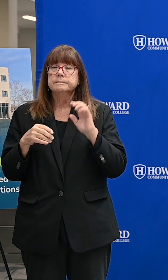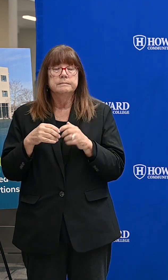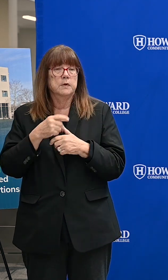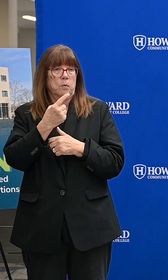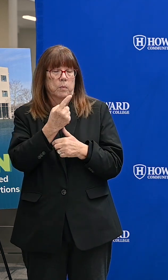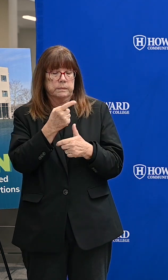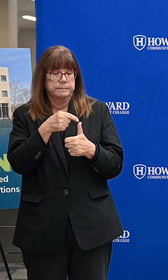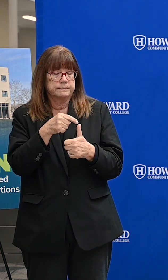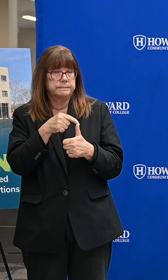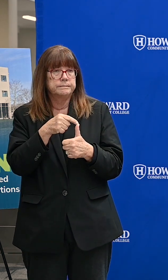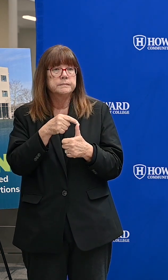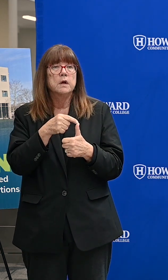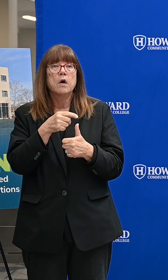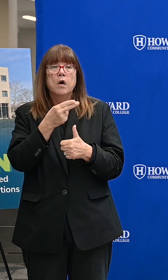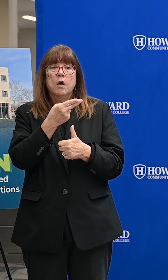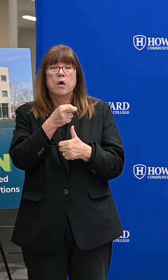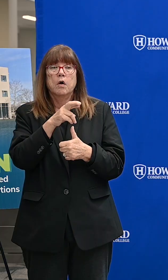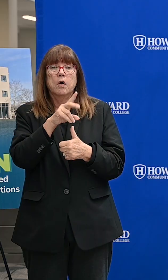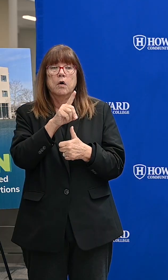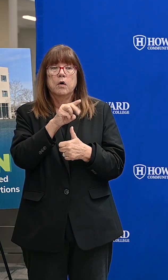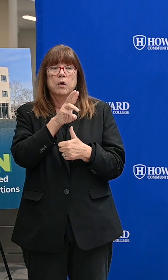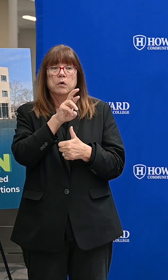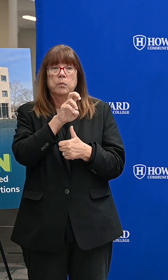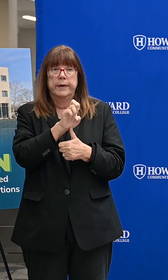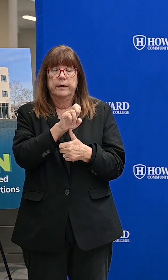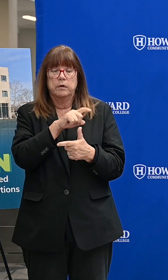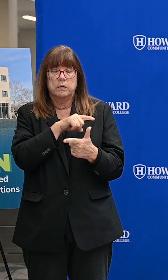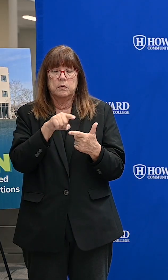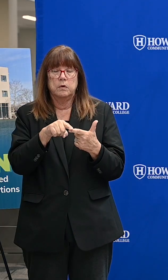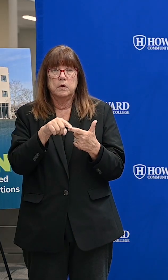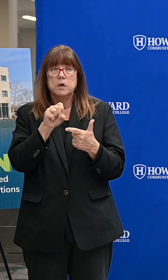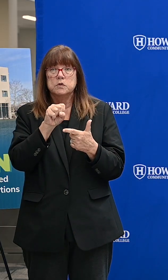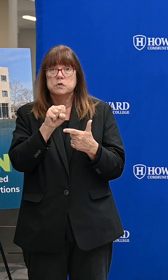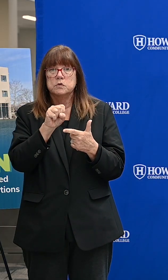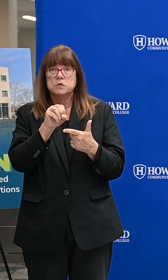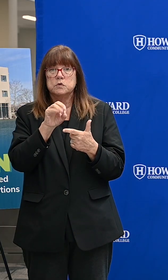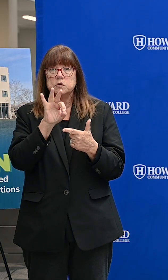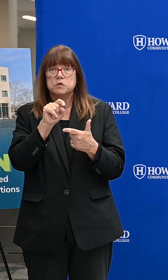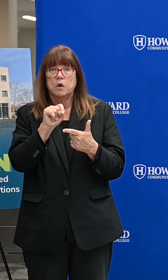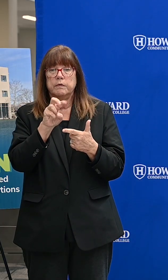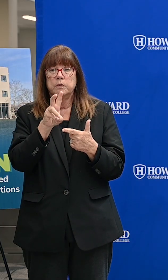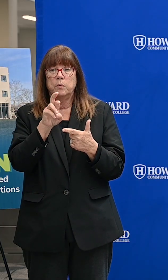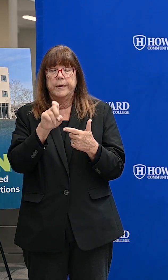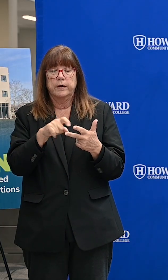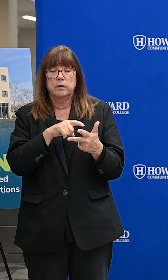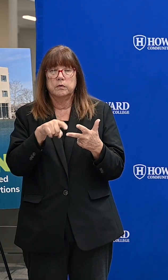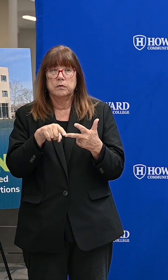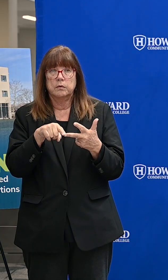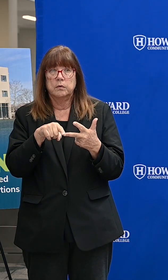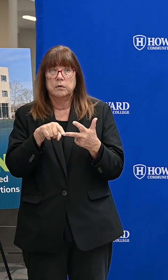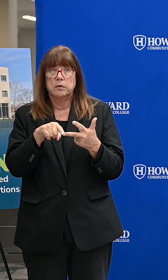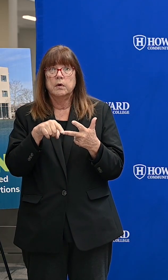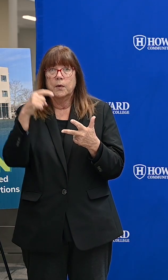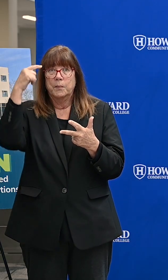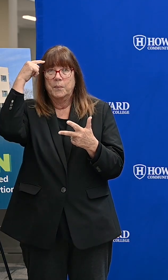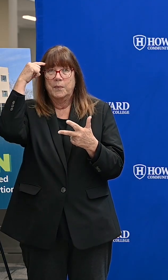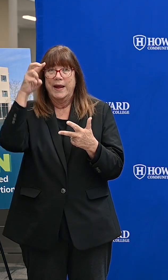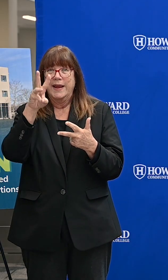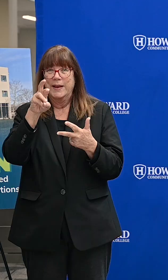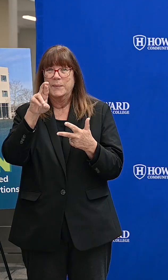One component is hardware, the second component is software, and the third component is brainware.